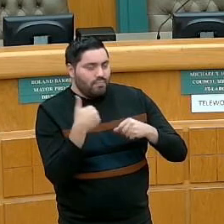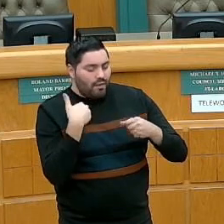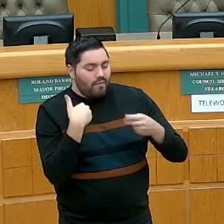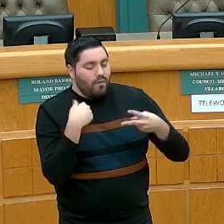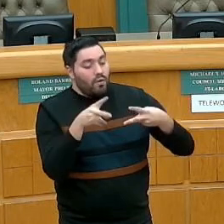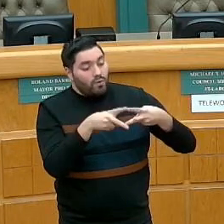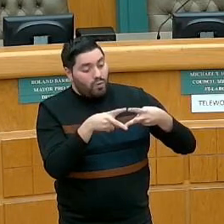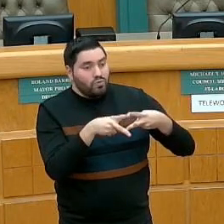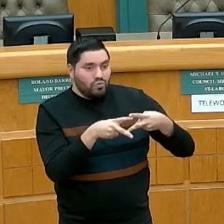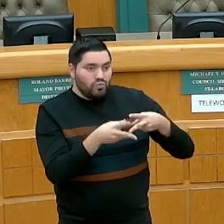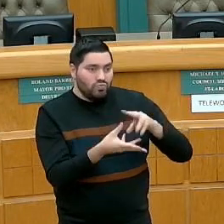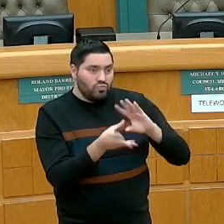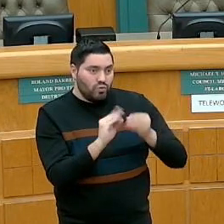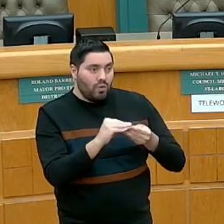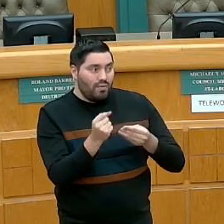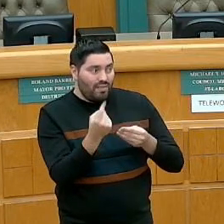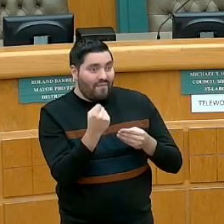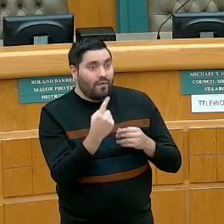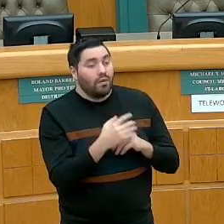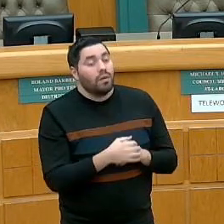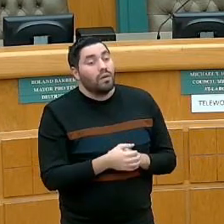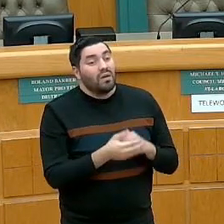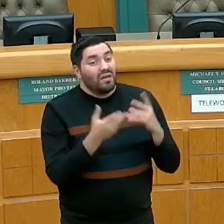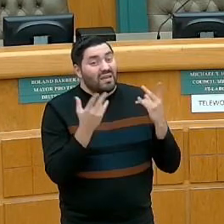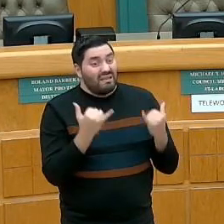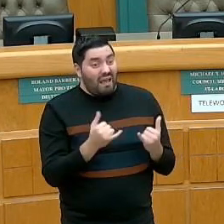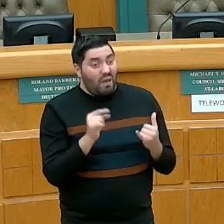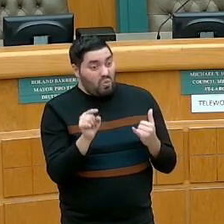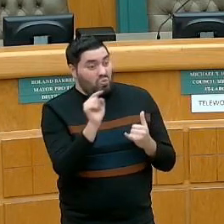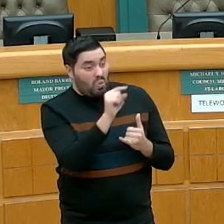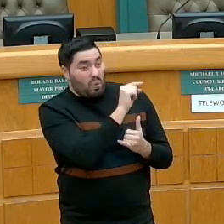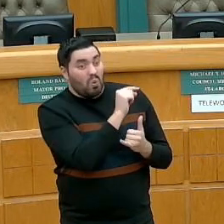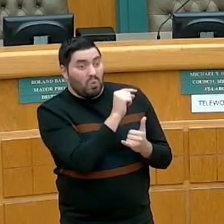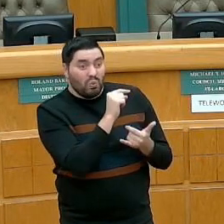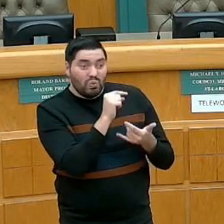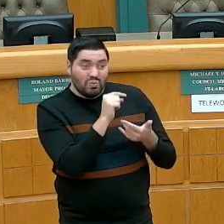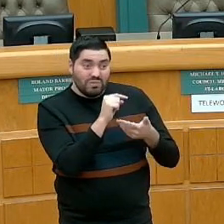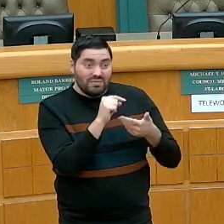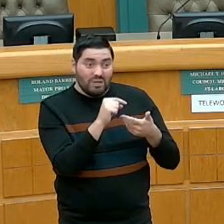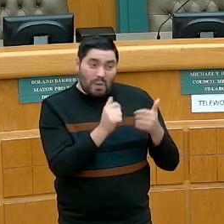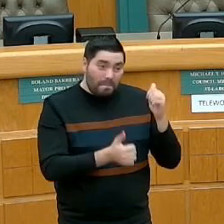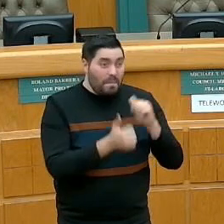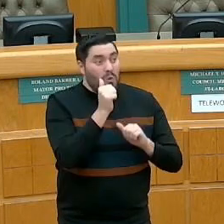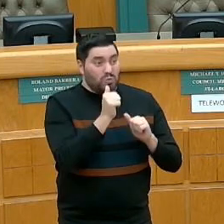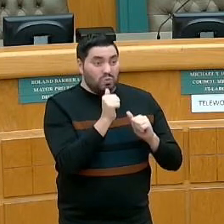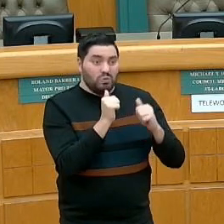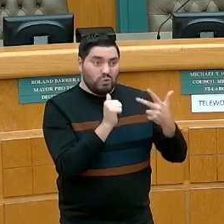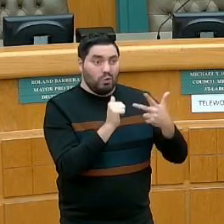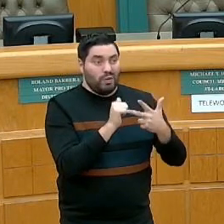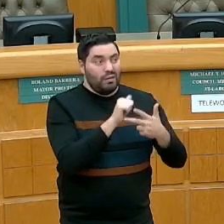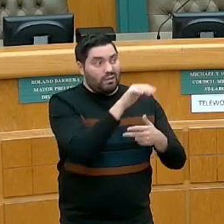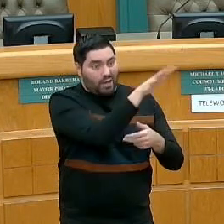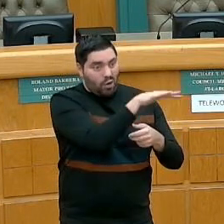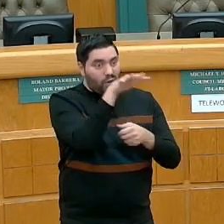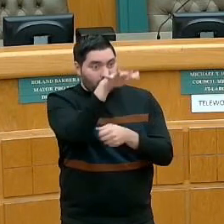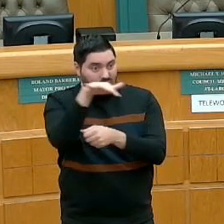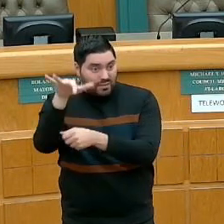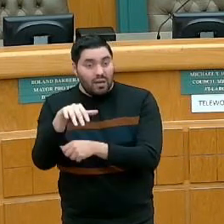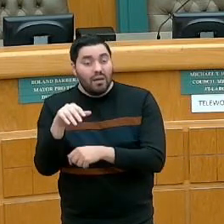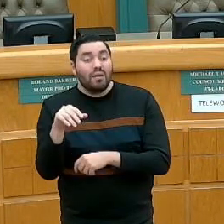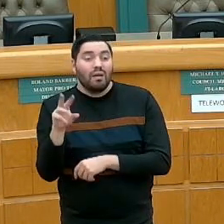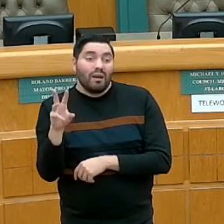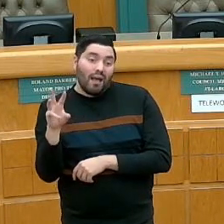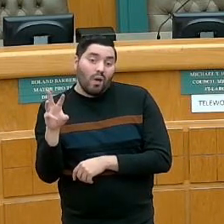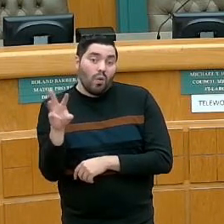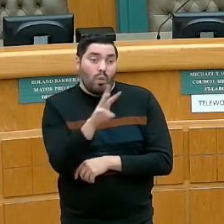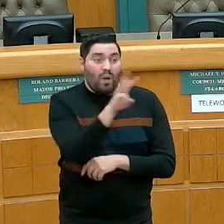Those two total 11. So the preponderance of the cases are in those three areas. As you move to the west side of